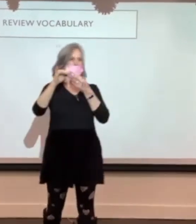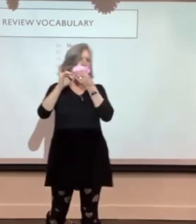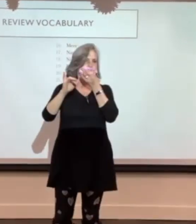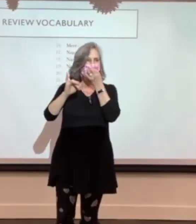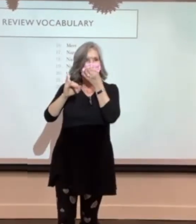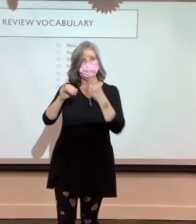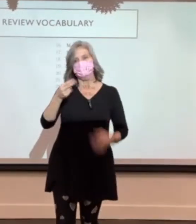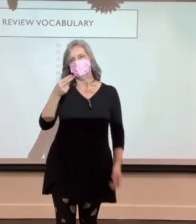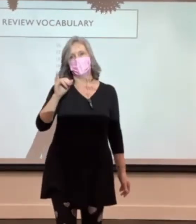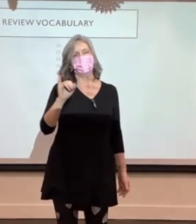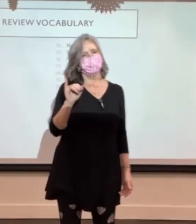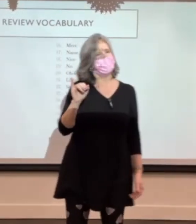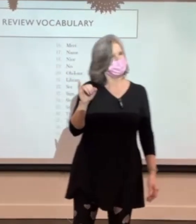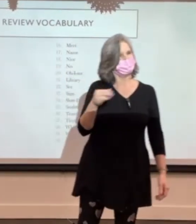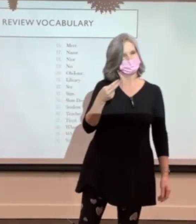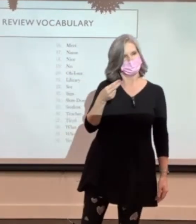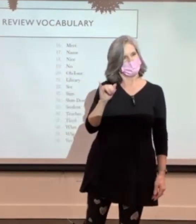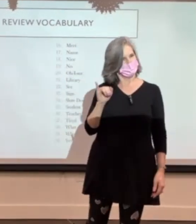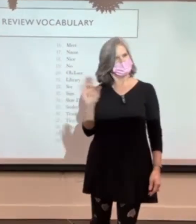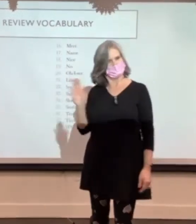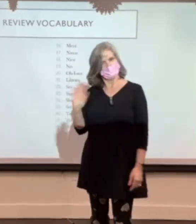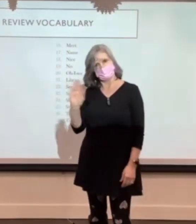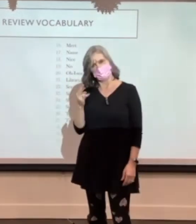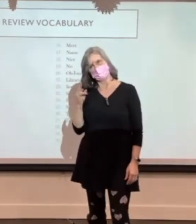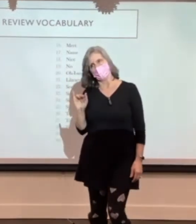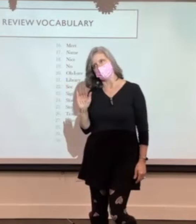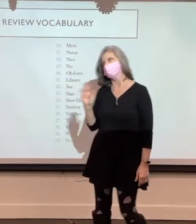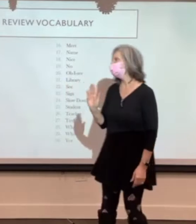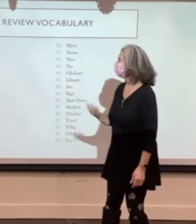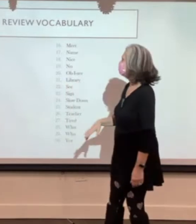hi. Typically how a lot of the younger deaf kids, they wave hi.